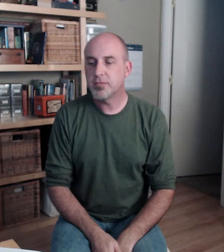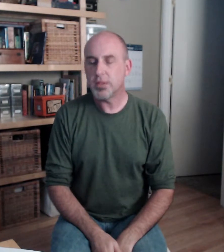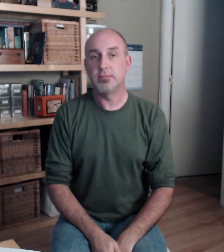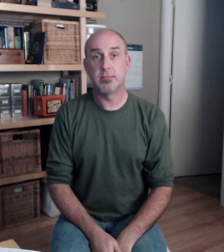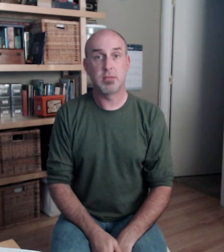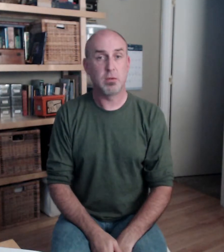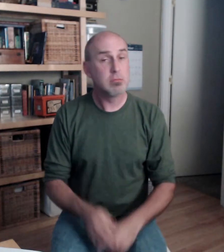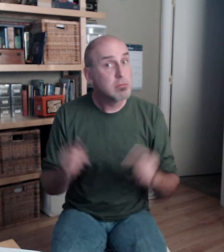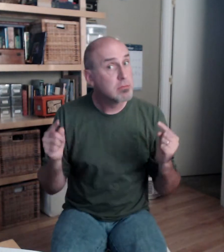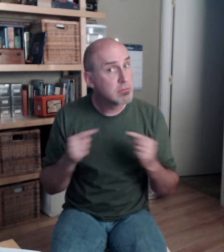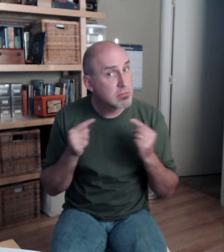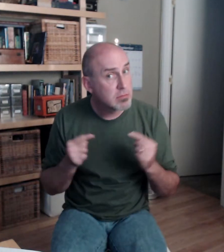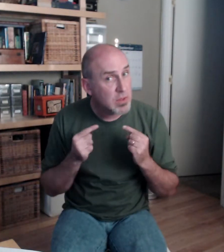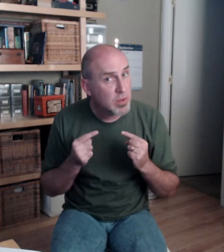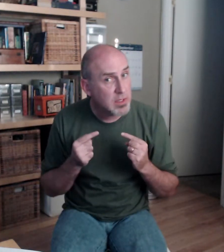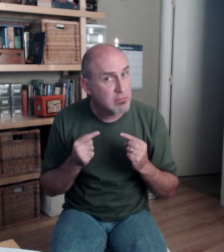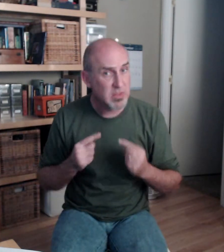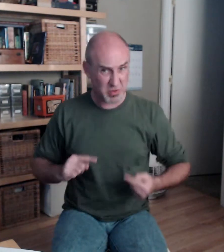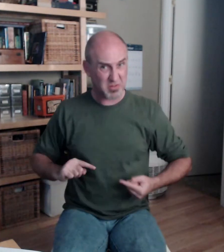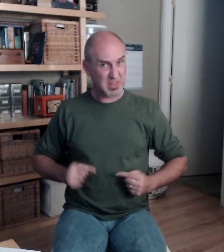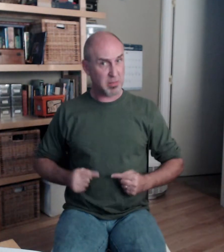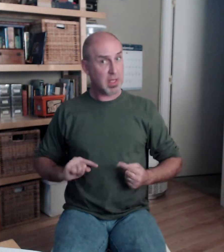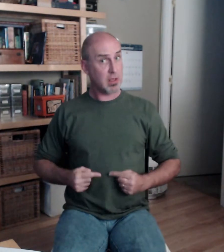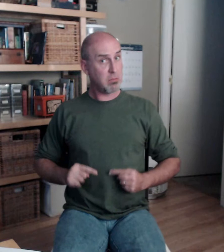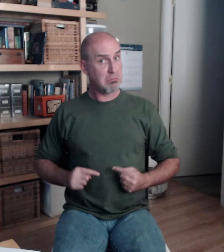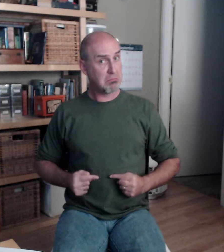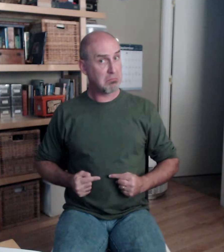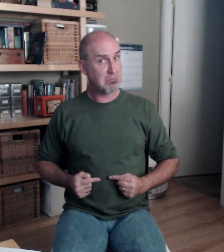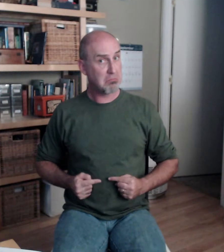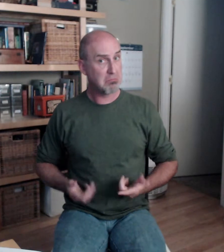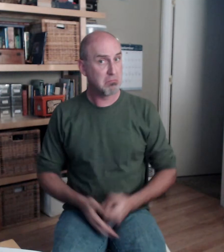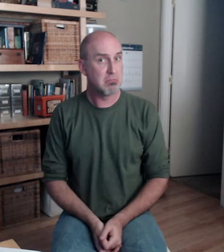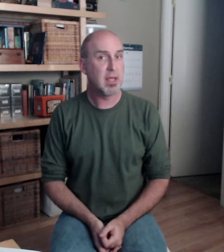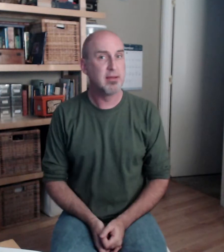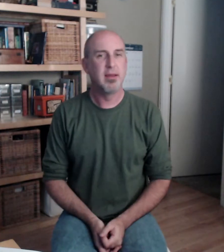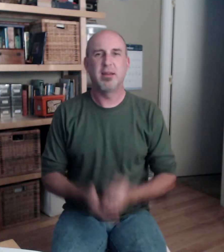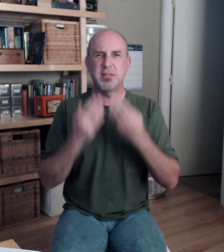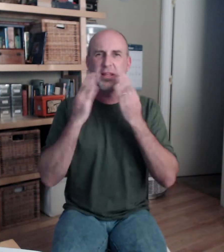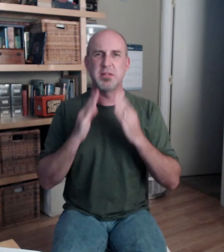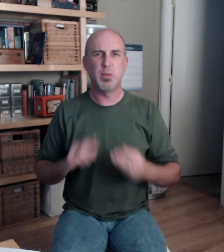Good. So, is it hurting? Do you have a stomach ache? Okay. Also kind of the super